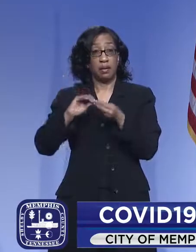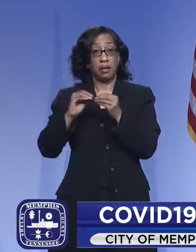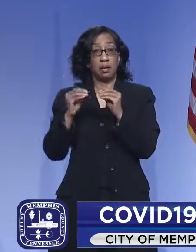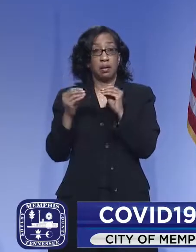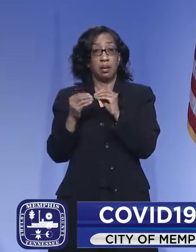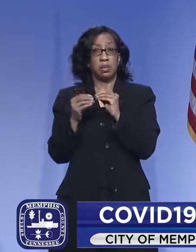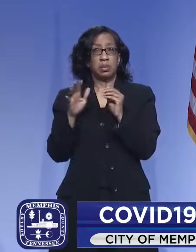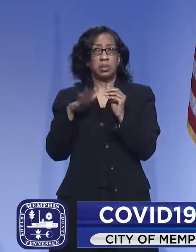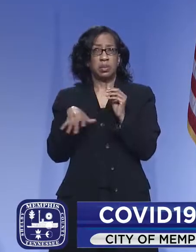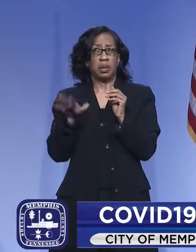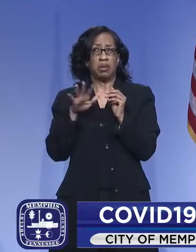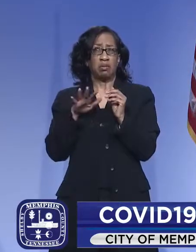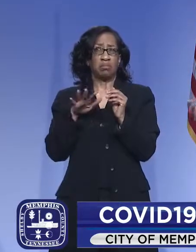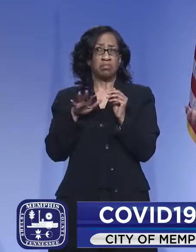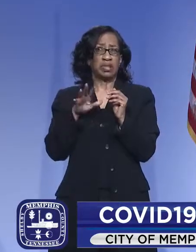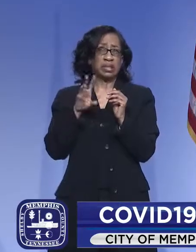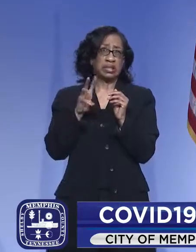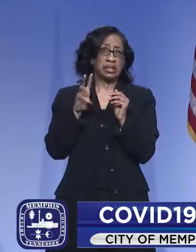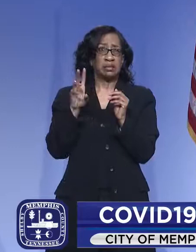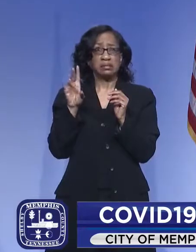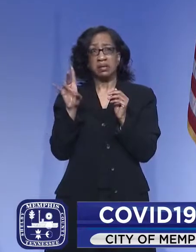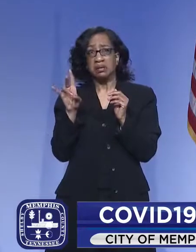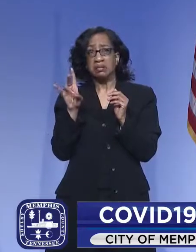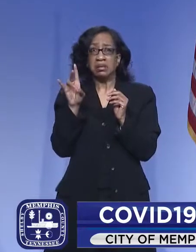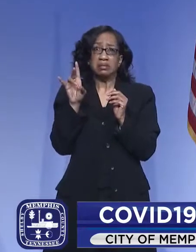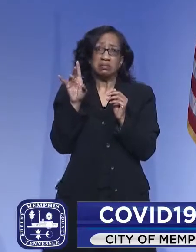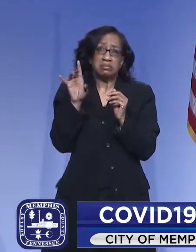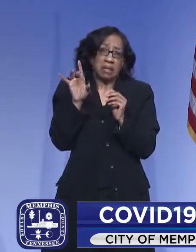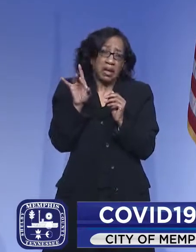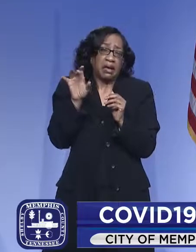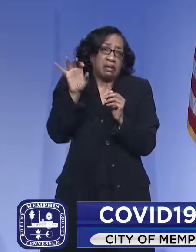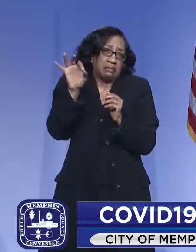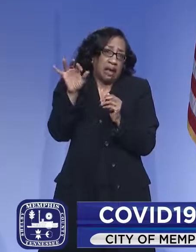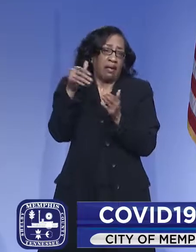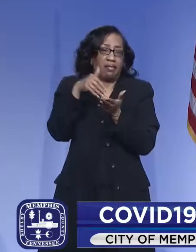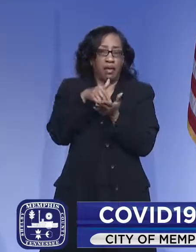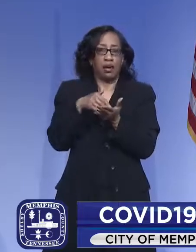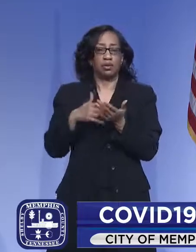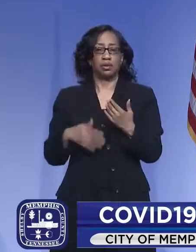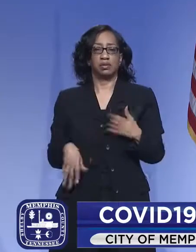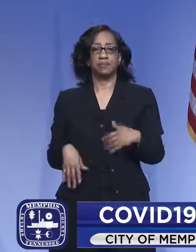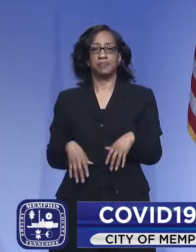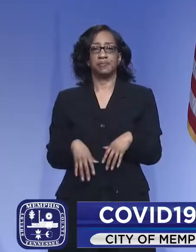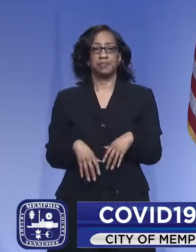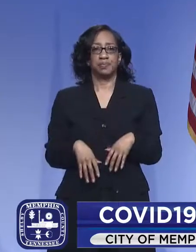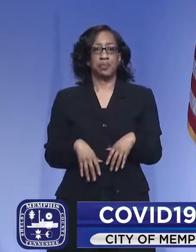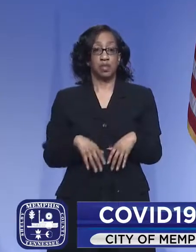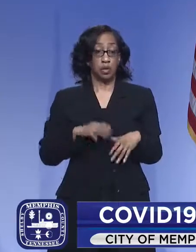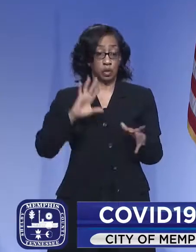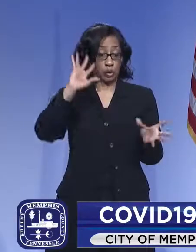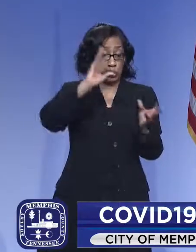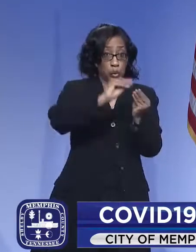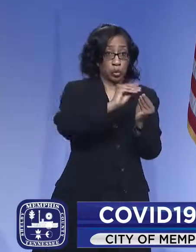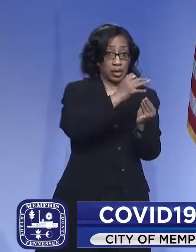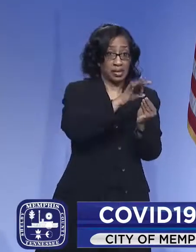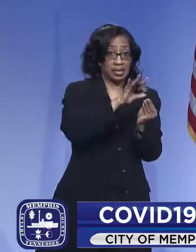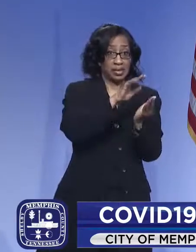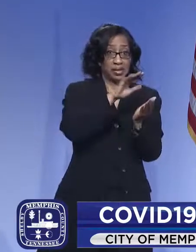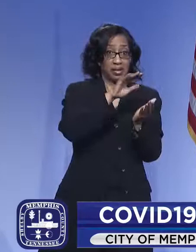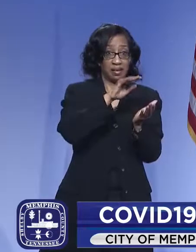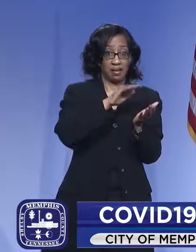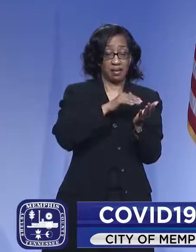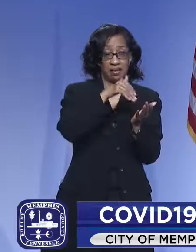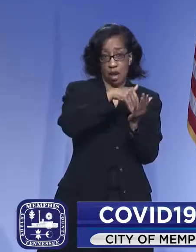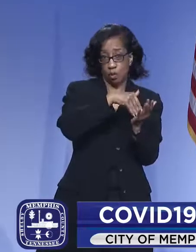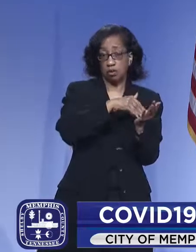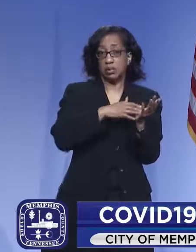in the 6, 7, 8, 9,000 of that 19,000. So it's nearly equally split,